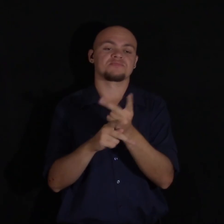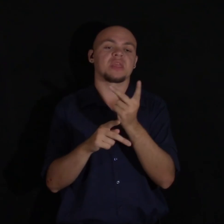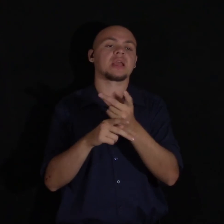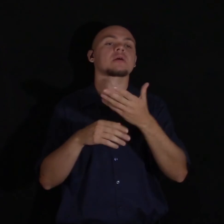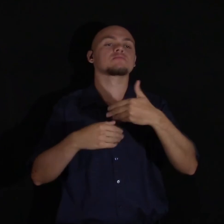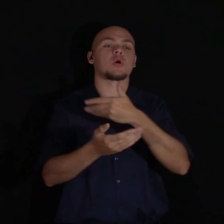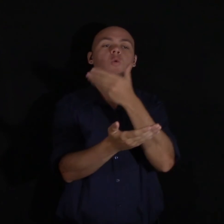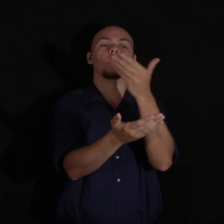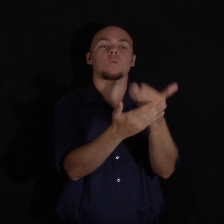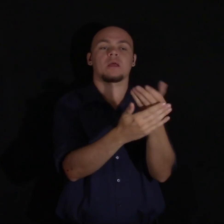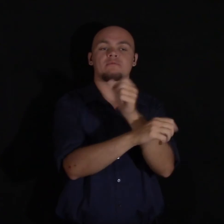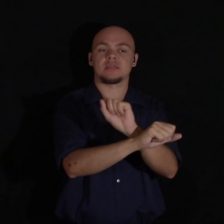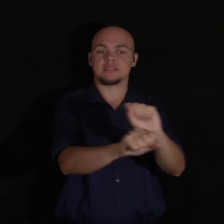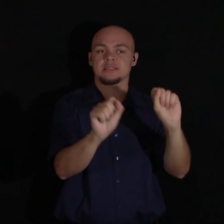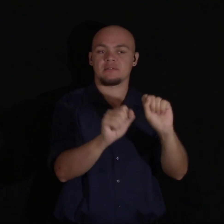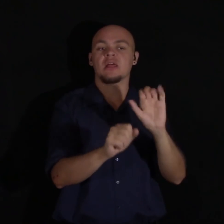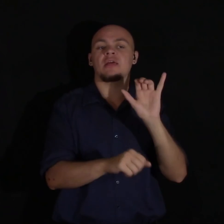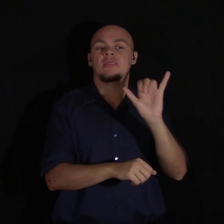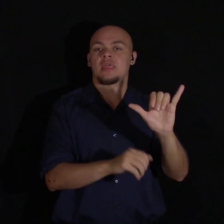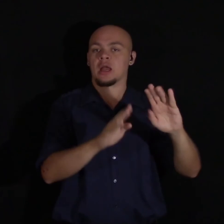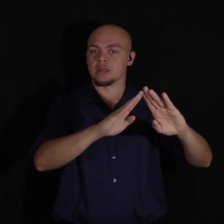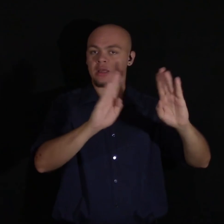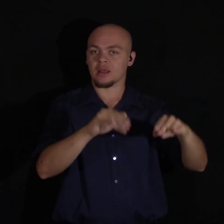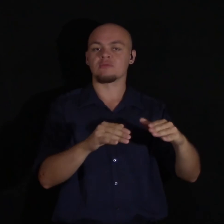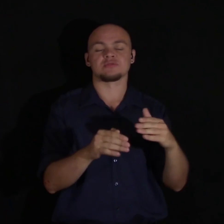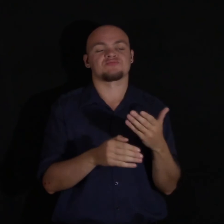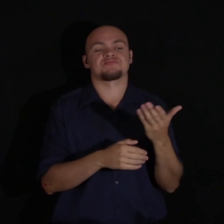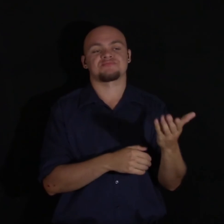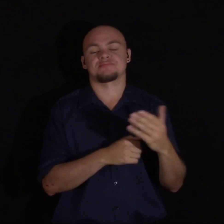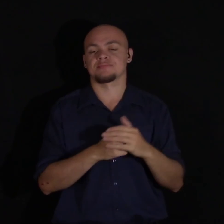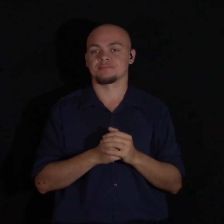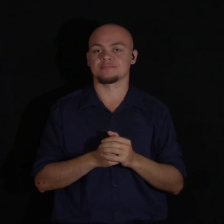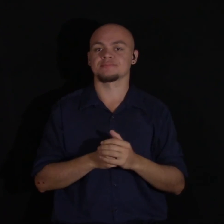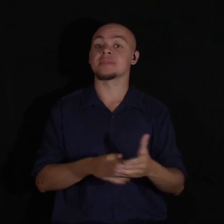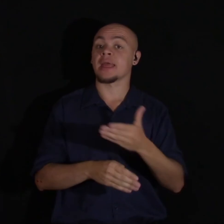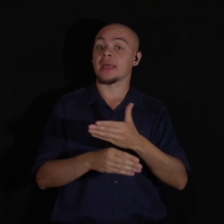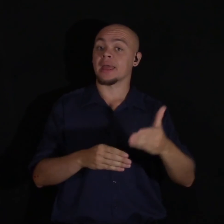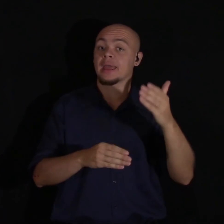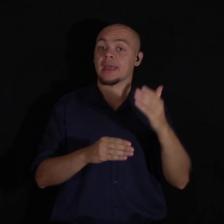at the cottage of her lover. End of section 16.